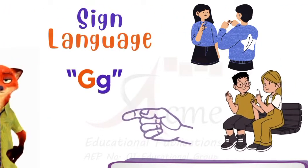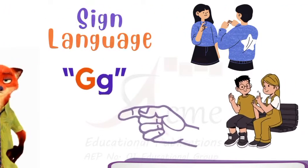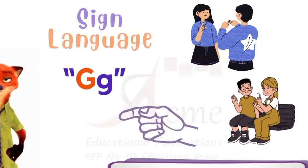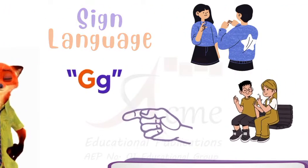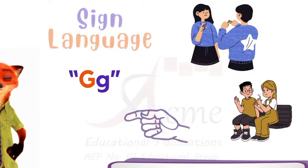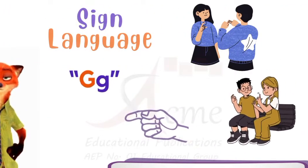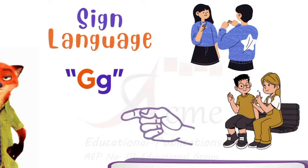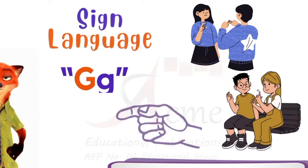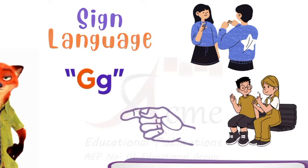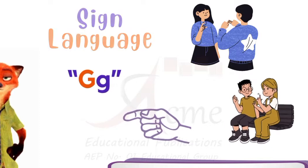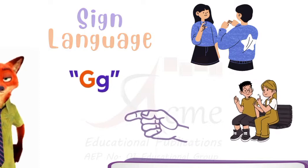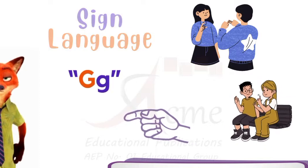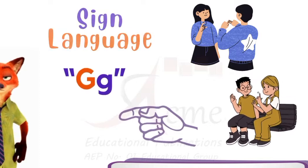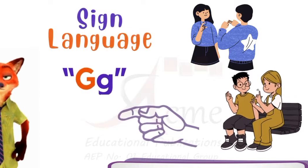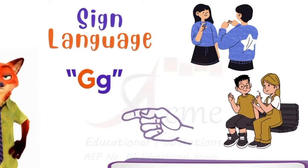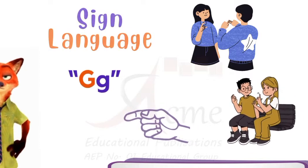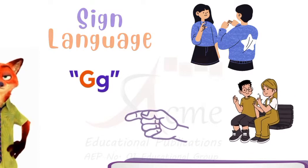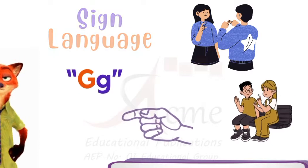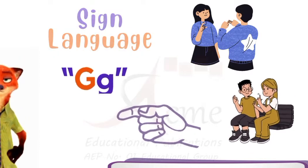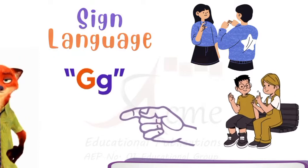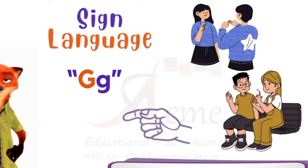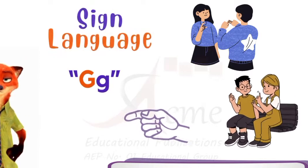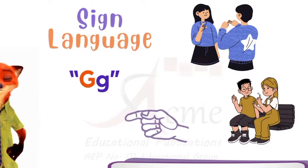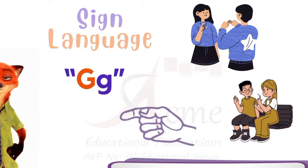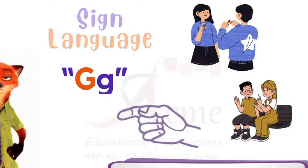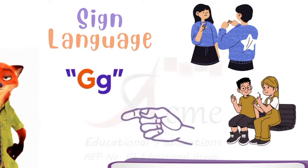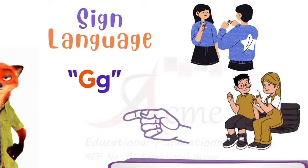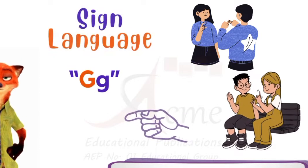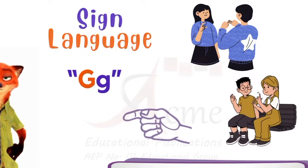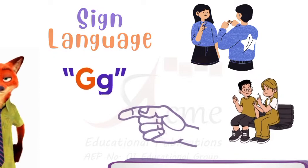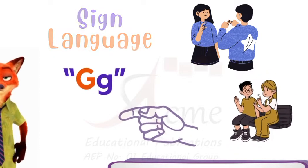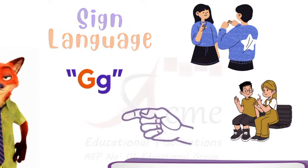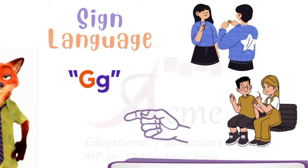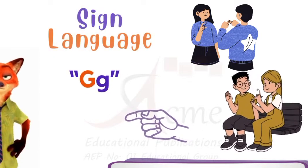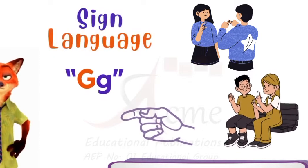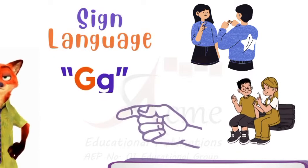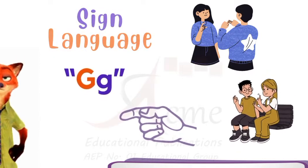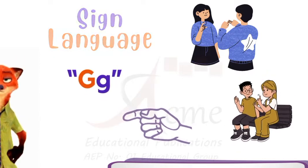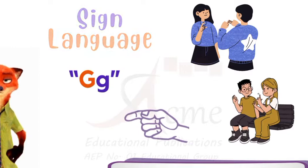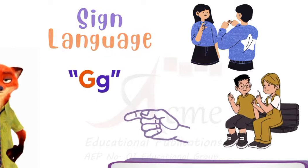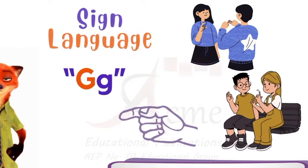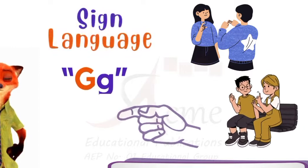I taught my oldest child how to sign by G by thinking of grabbing some grapes.